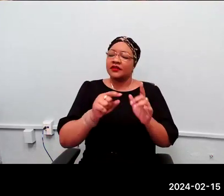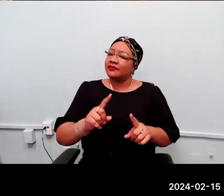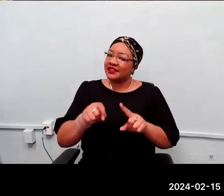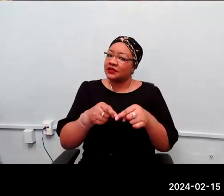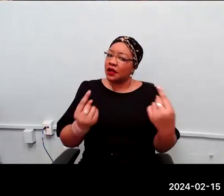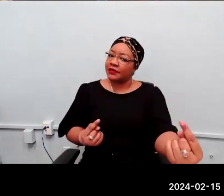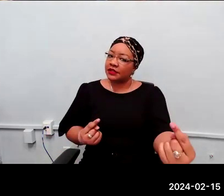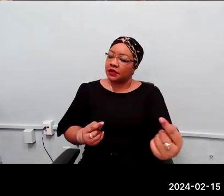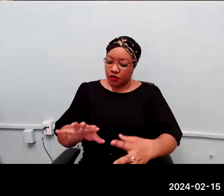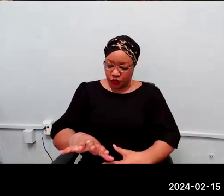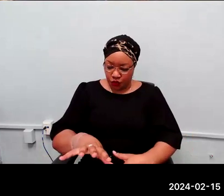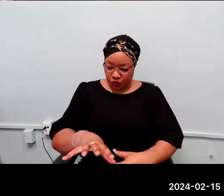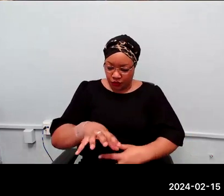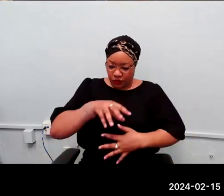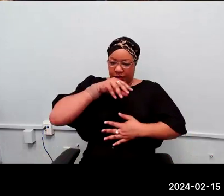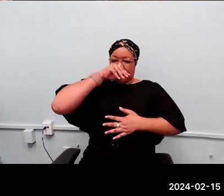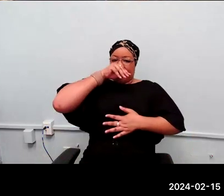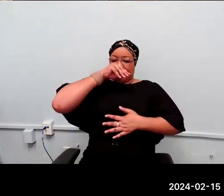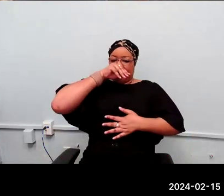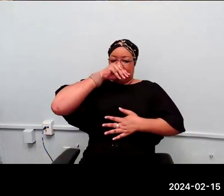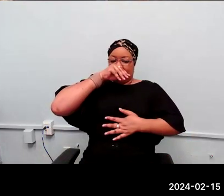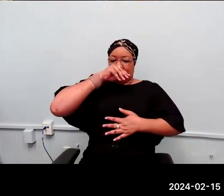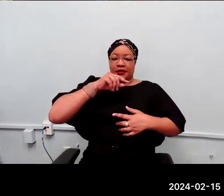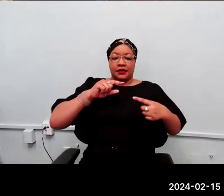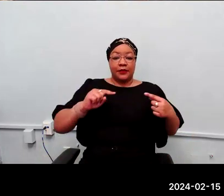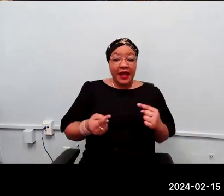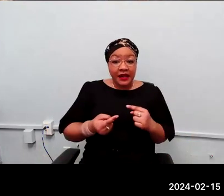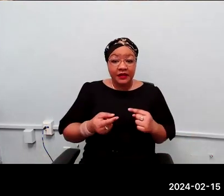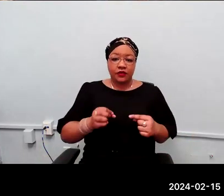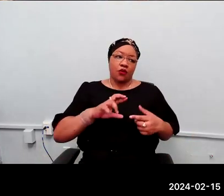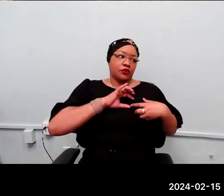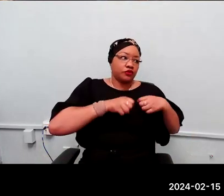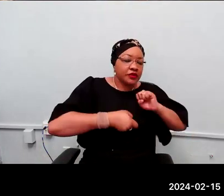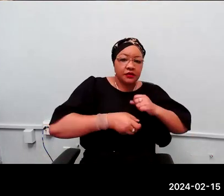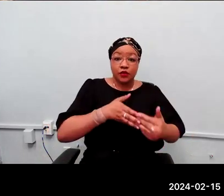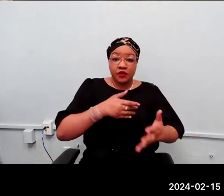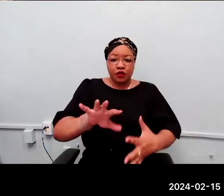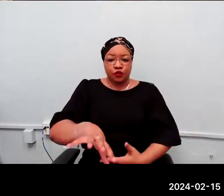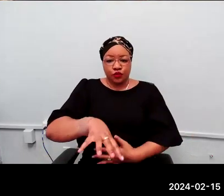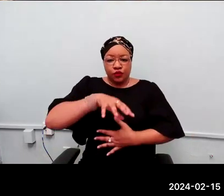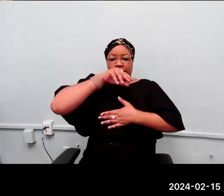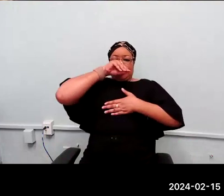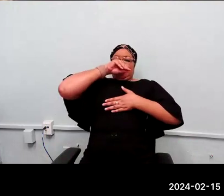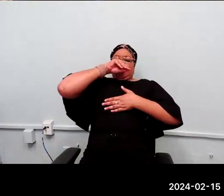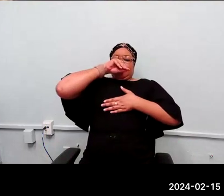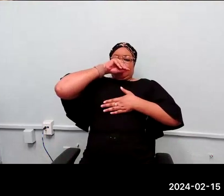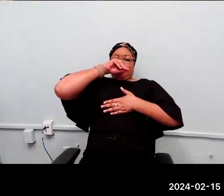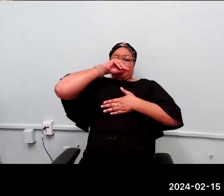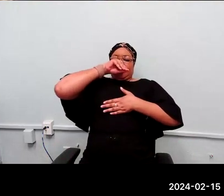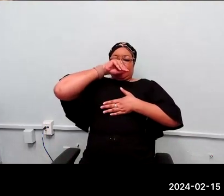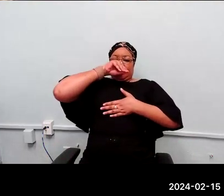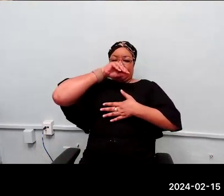if it's grief, if it's physical pain, if it's whatever, you breathe that in, and then you breathe